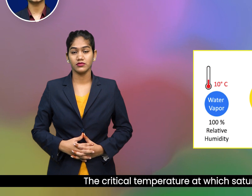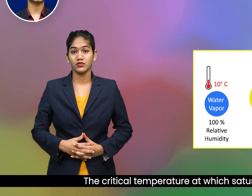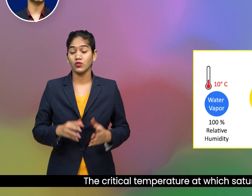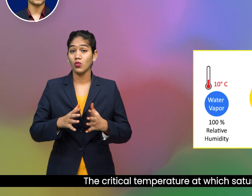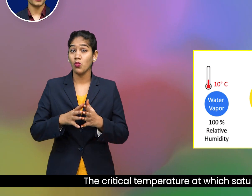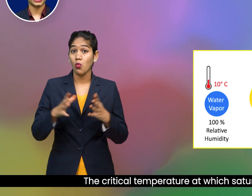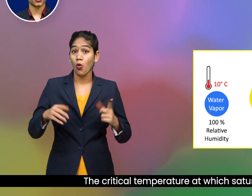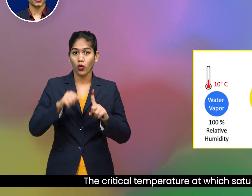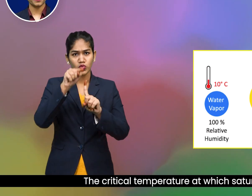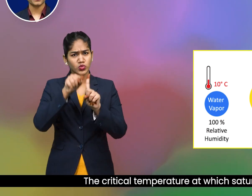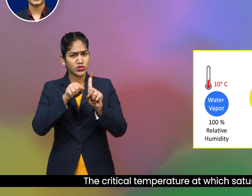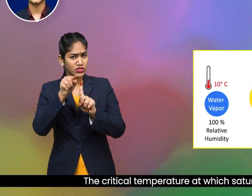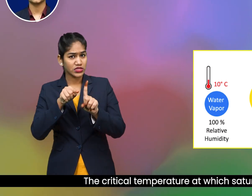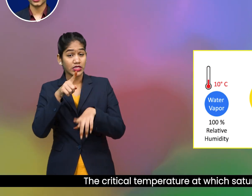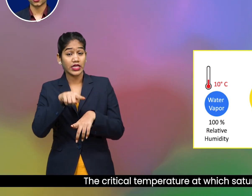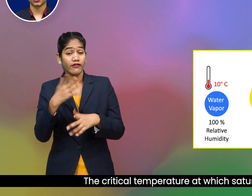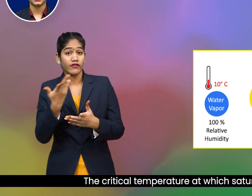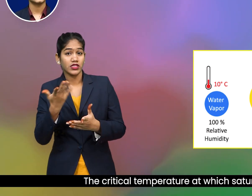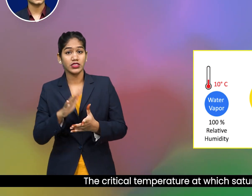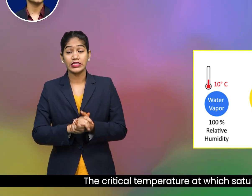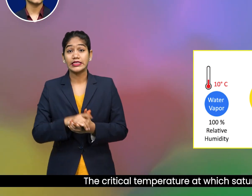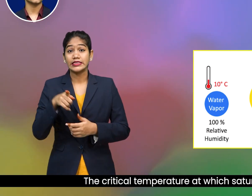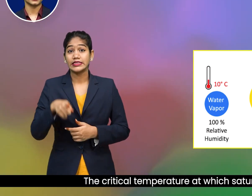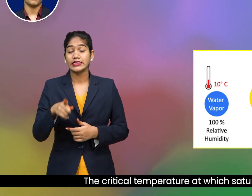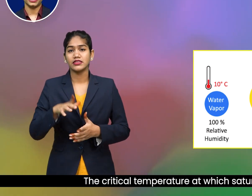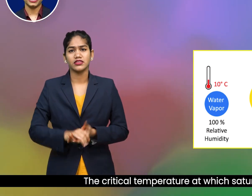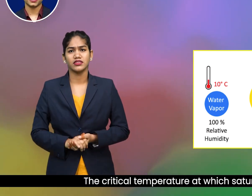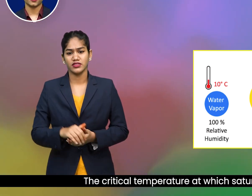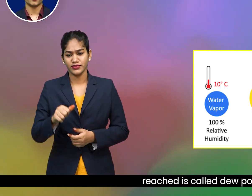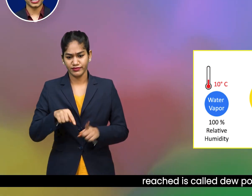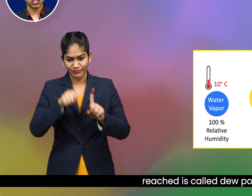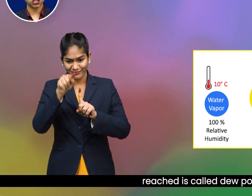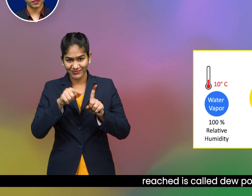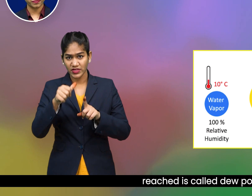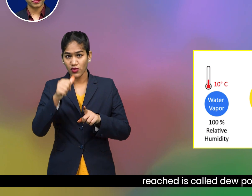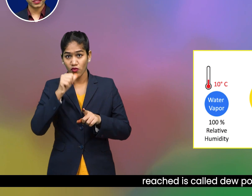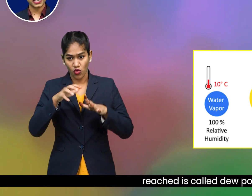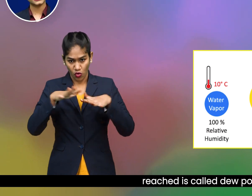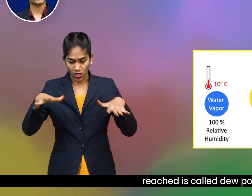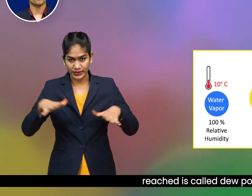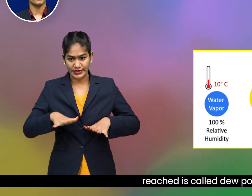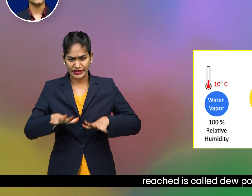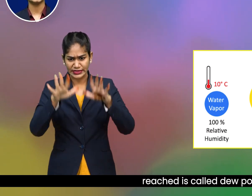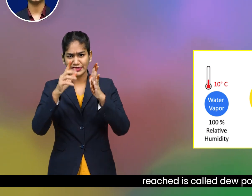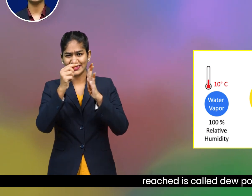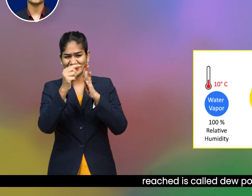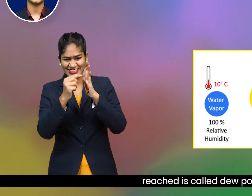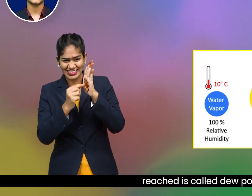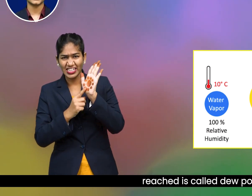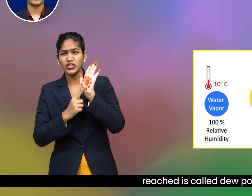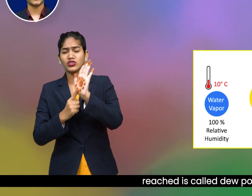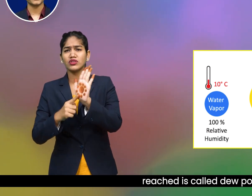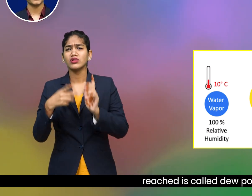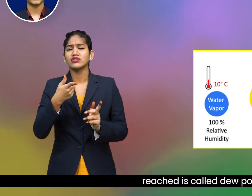The critical temperature at which saturation level is reached is called dew